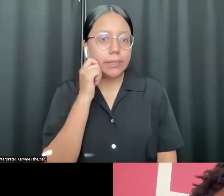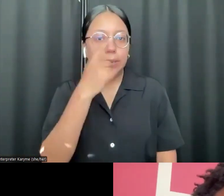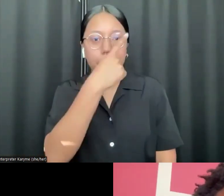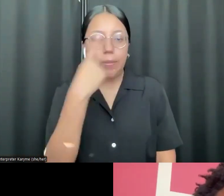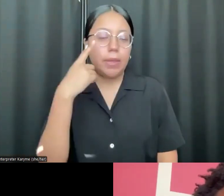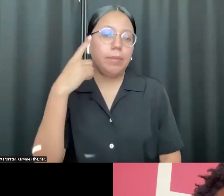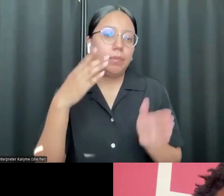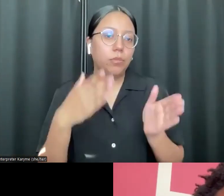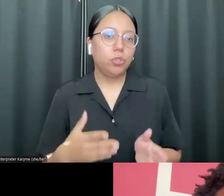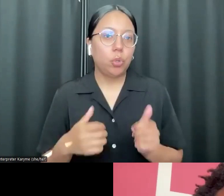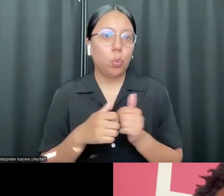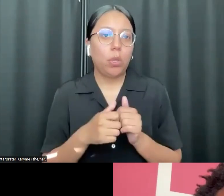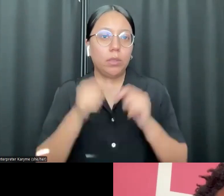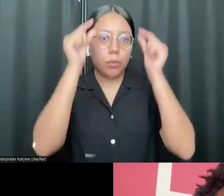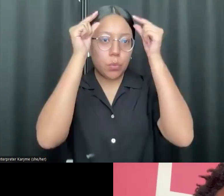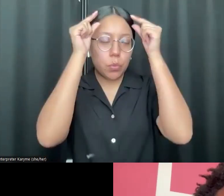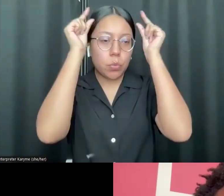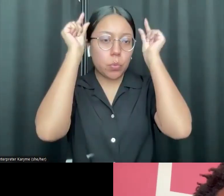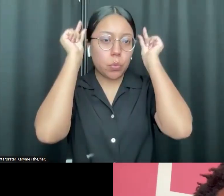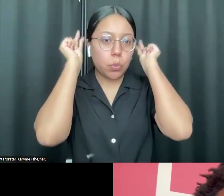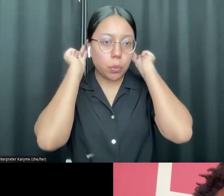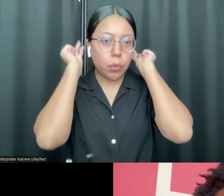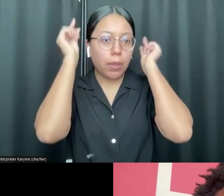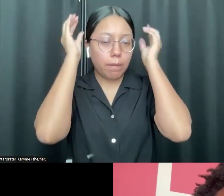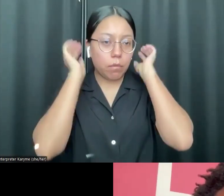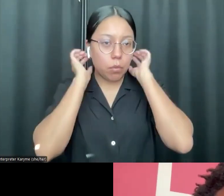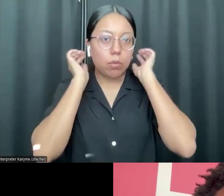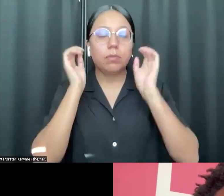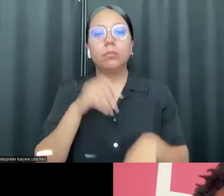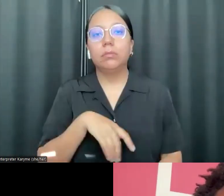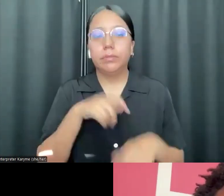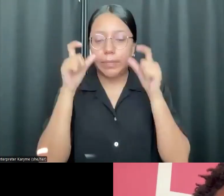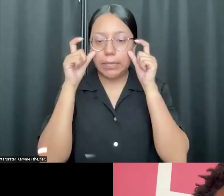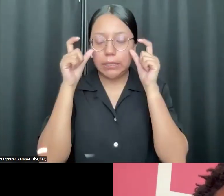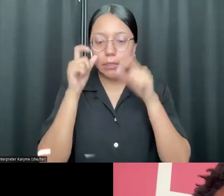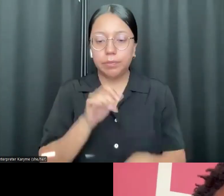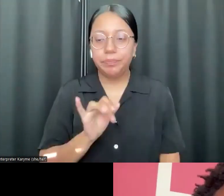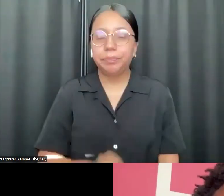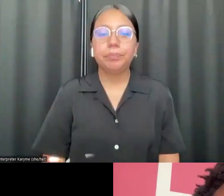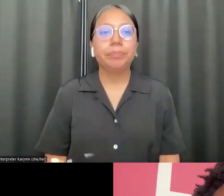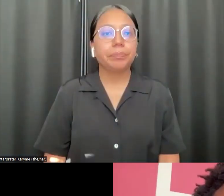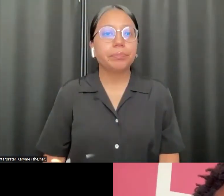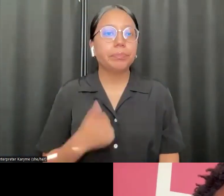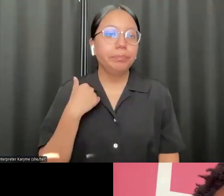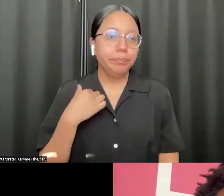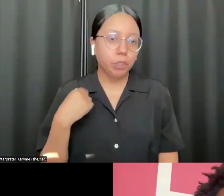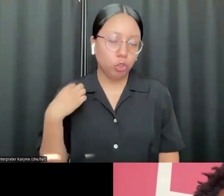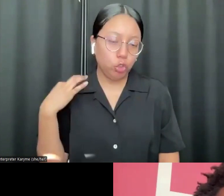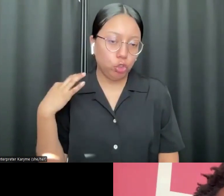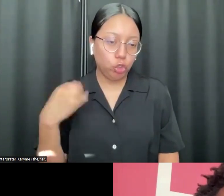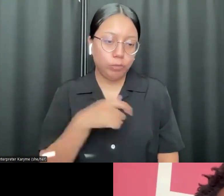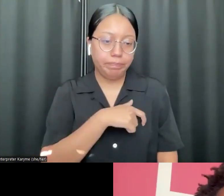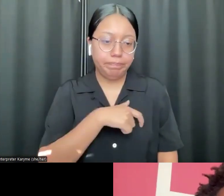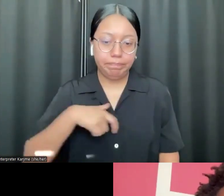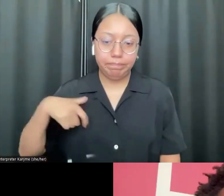a short afro and glasses. Today, I'm wearing a shirt that says,